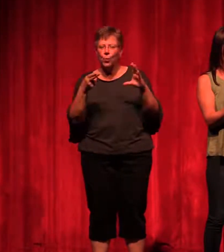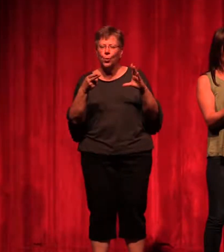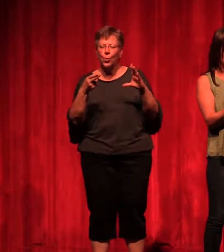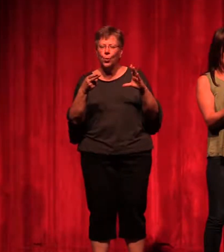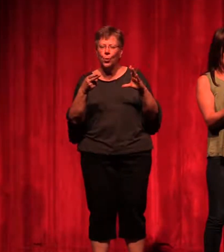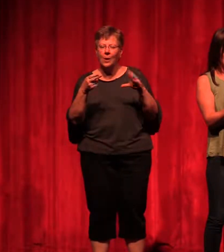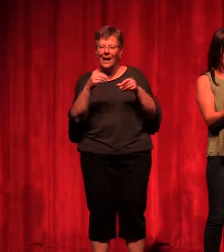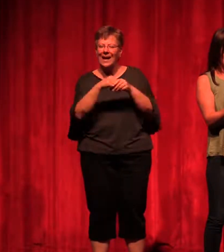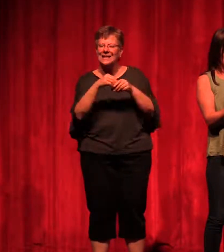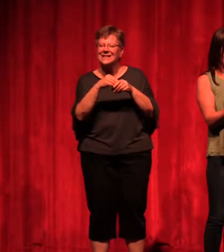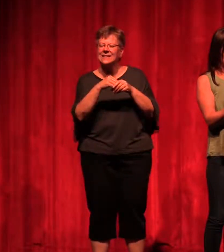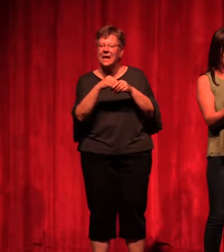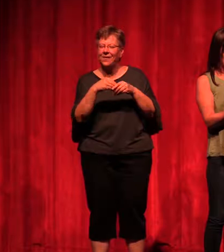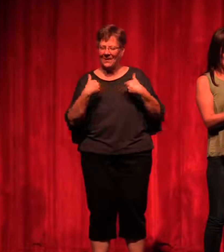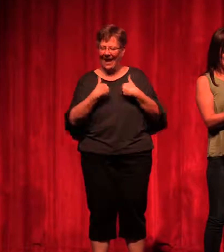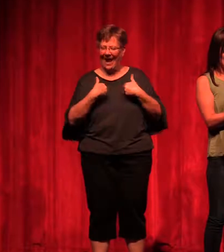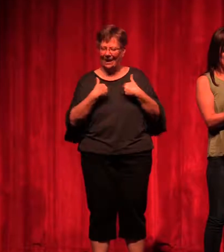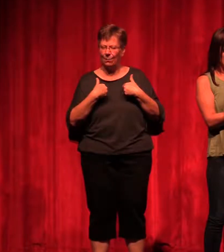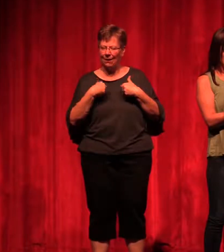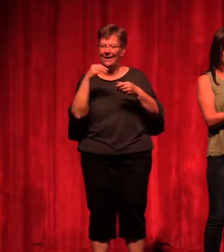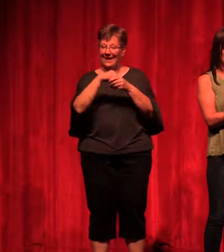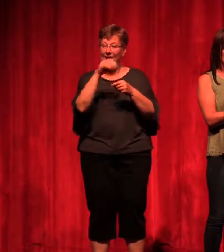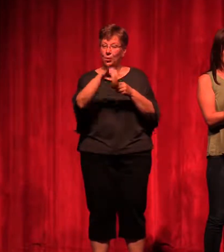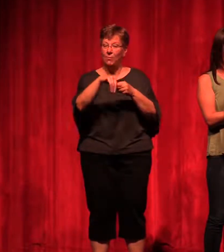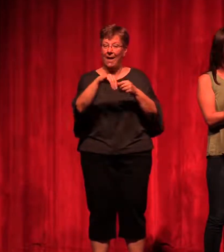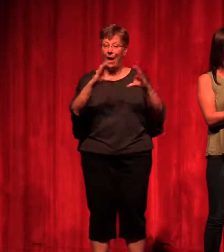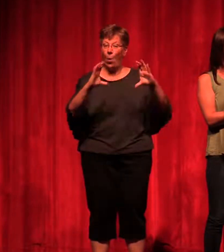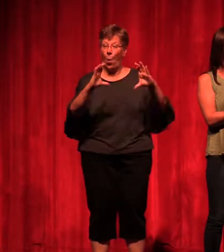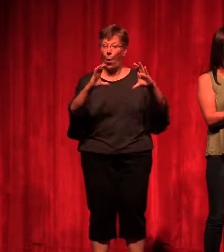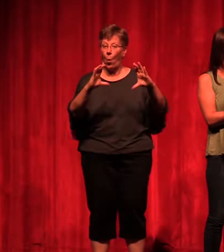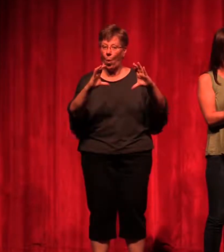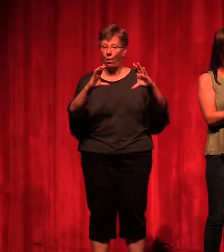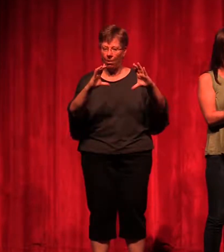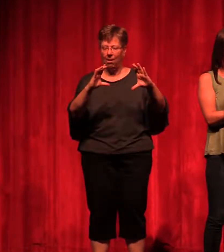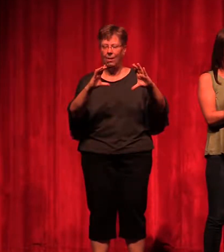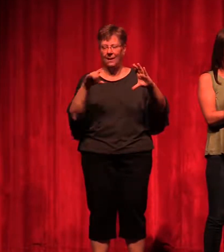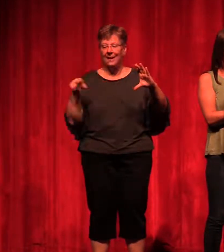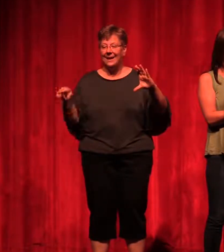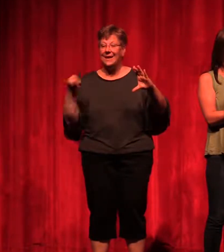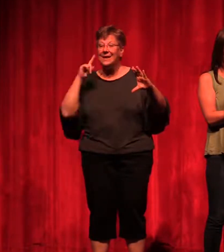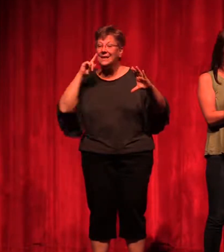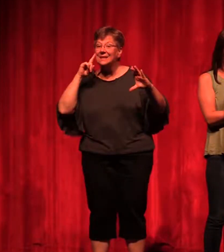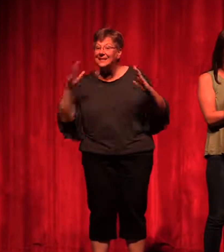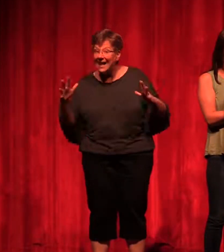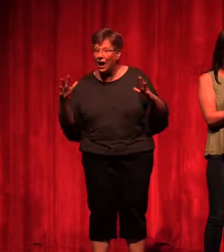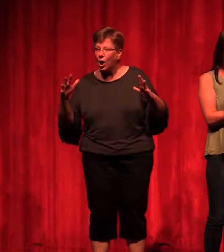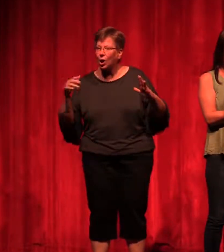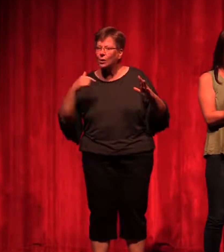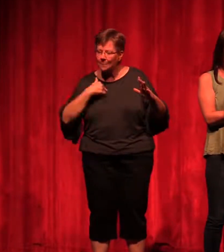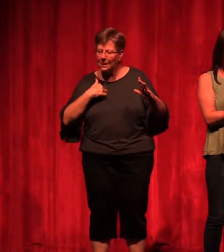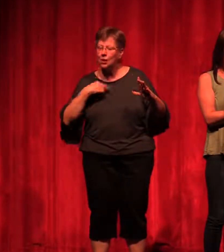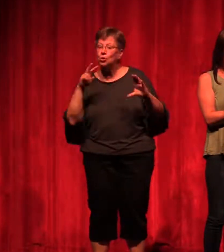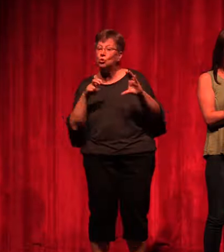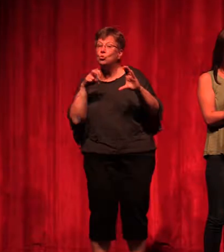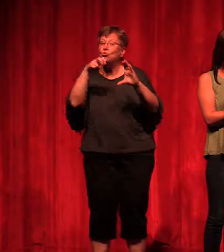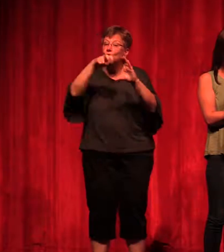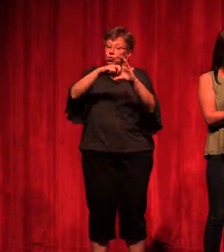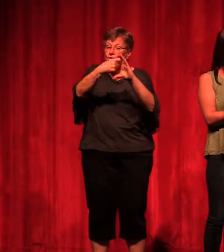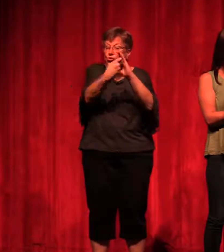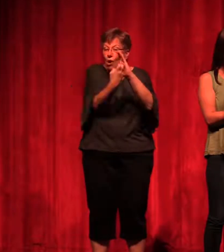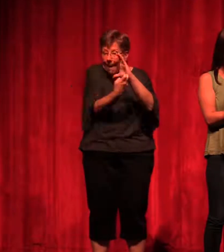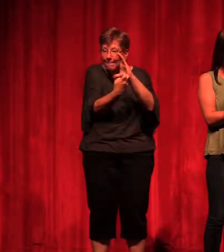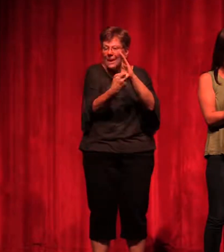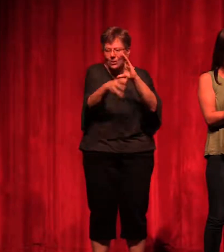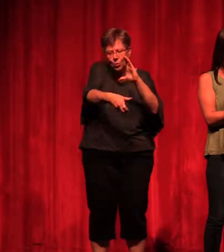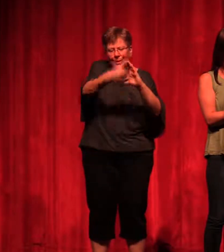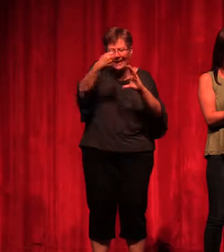animal, Millicent, into the hole and dared me to jump in and get it. At great risk, in I went. When the false ceiling in the kitchen